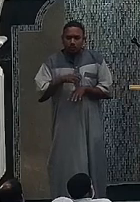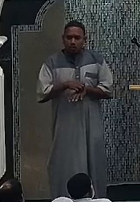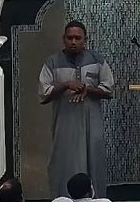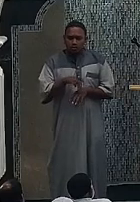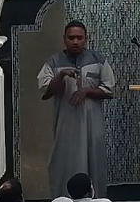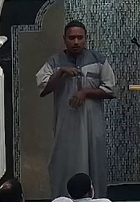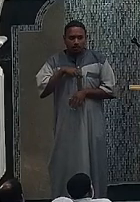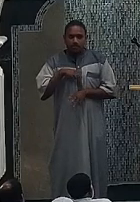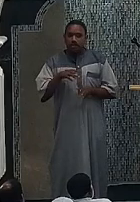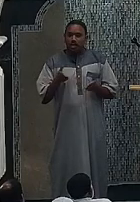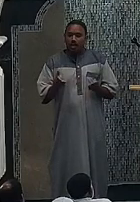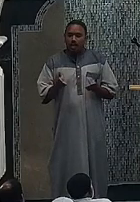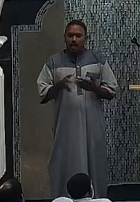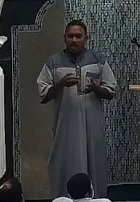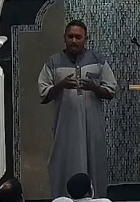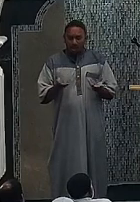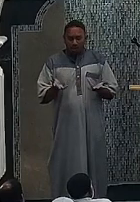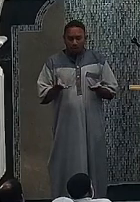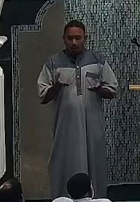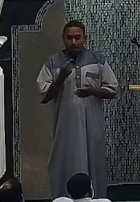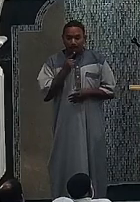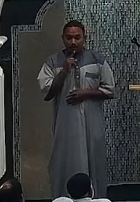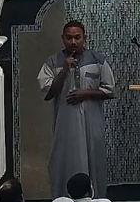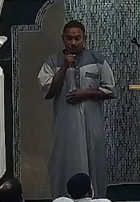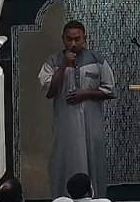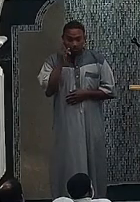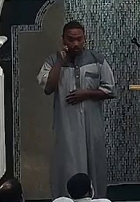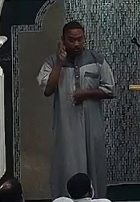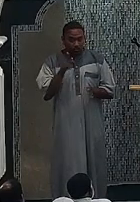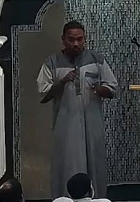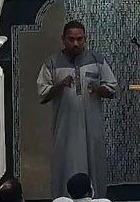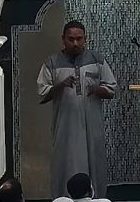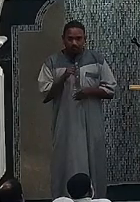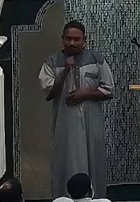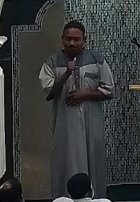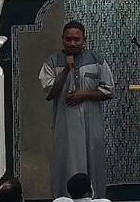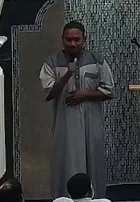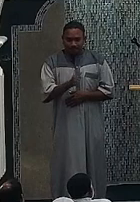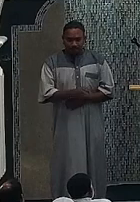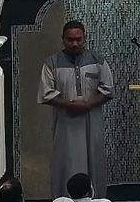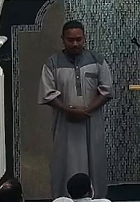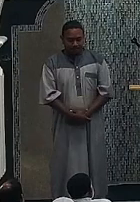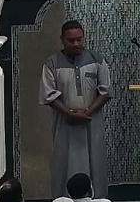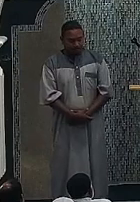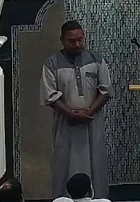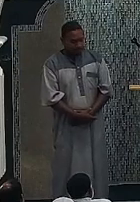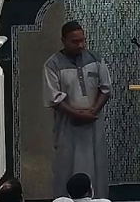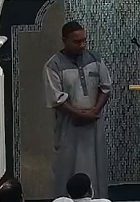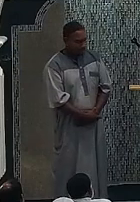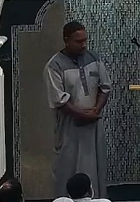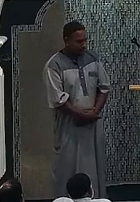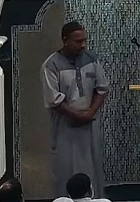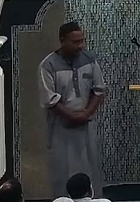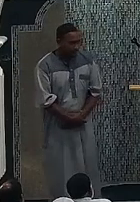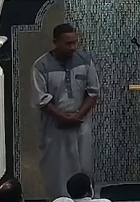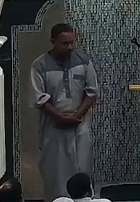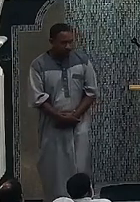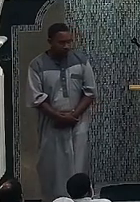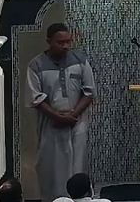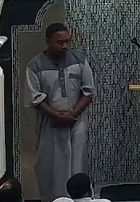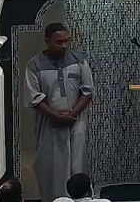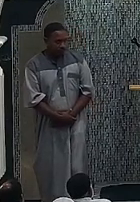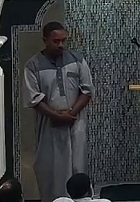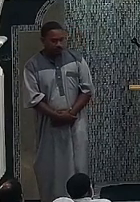nothing. And many of our deaf community has passed